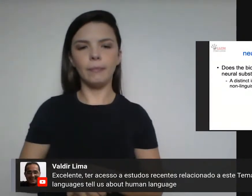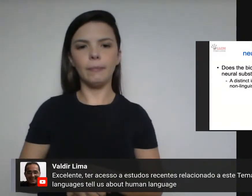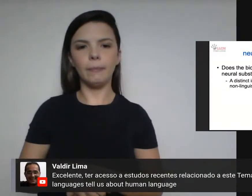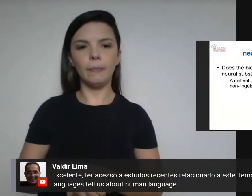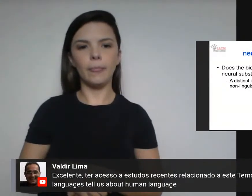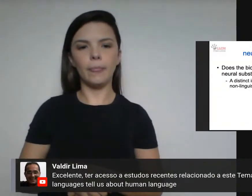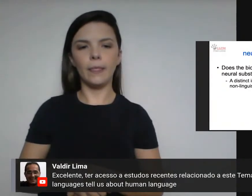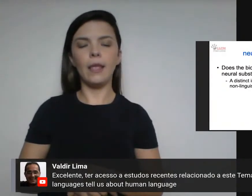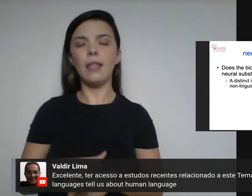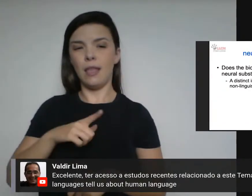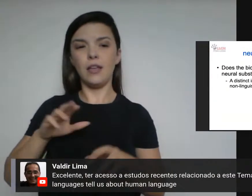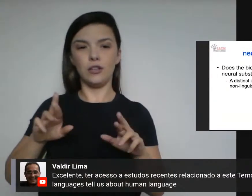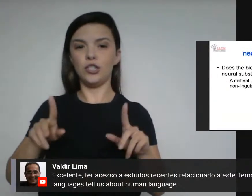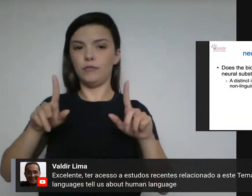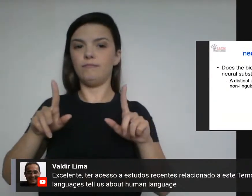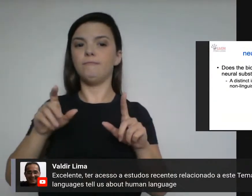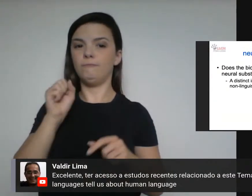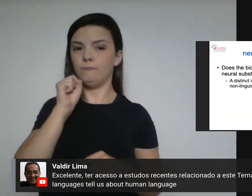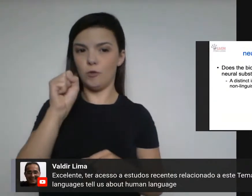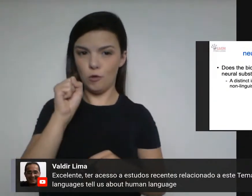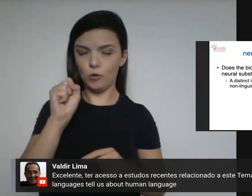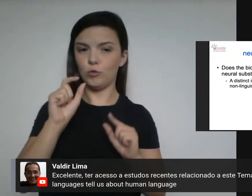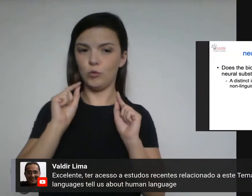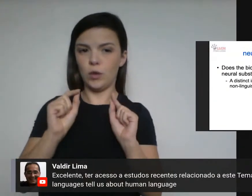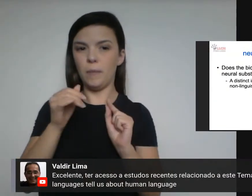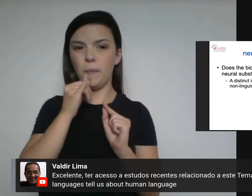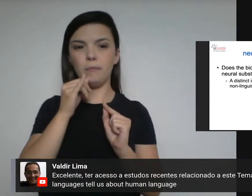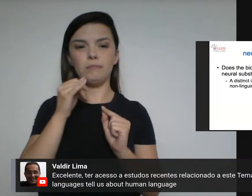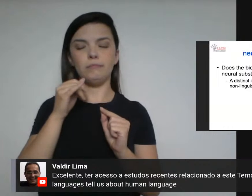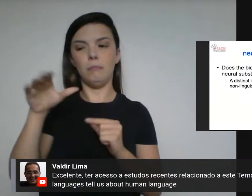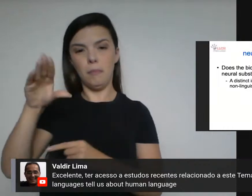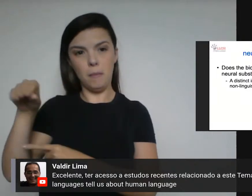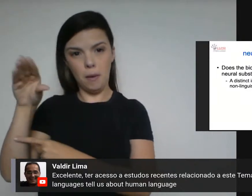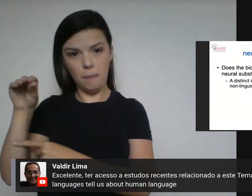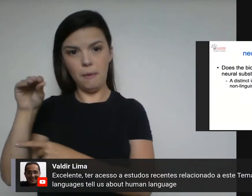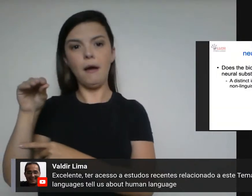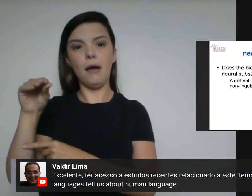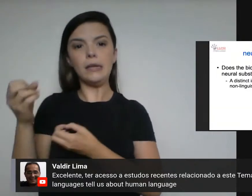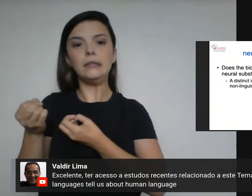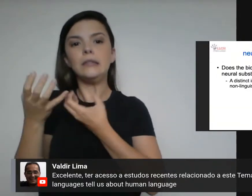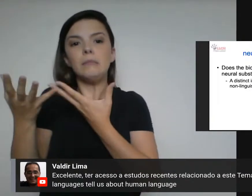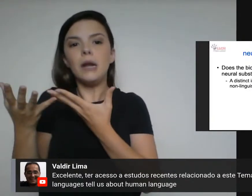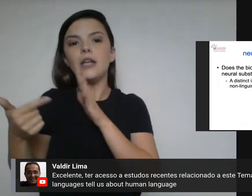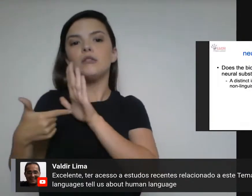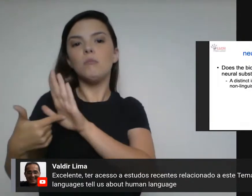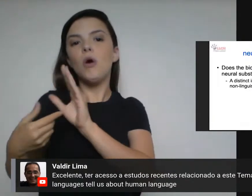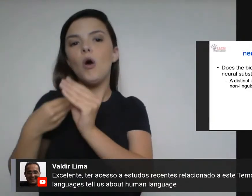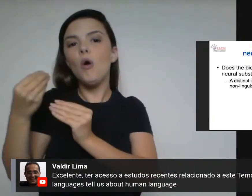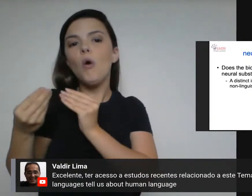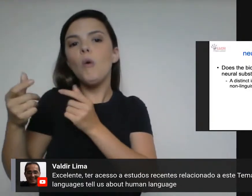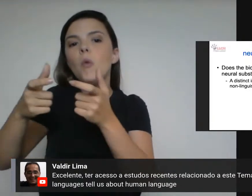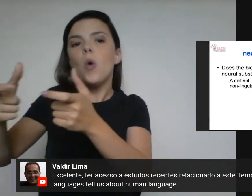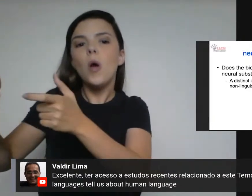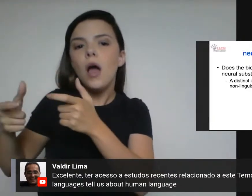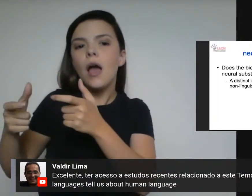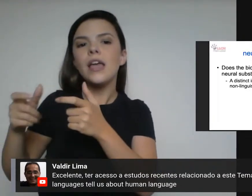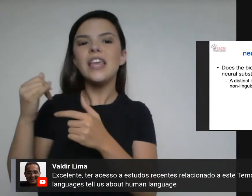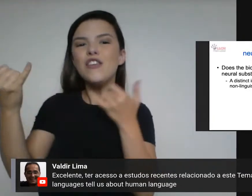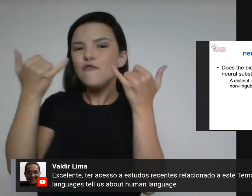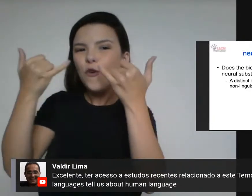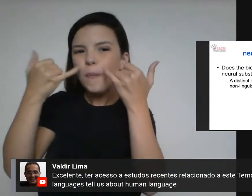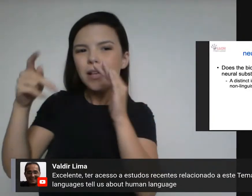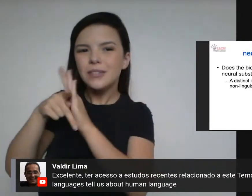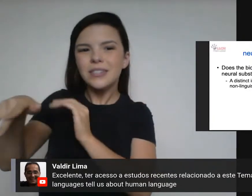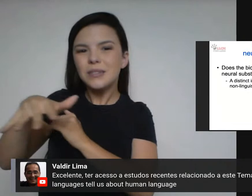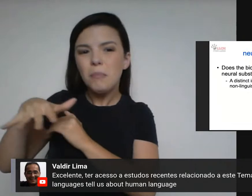difference between how signed and spoken languages express spatial information. And